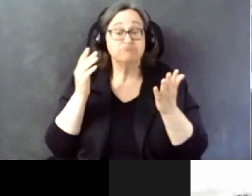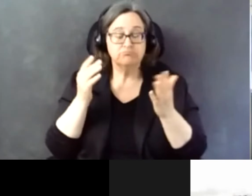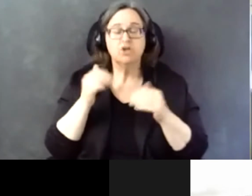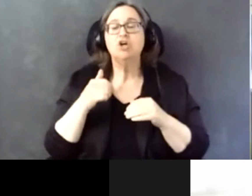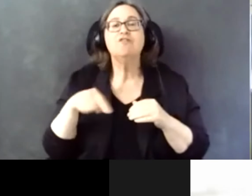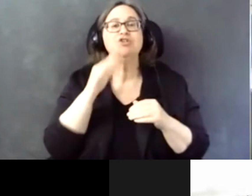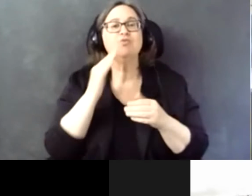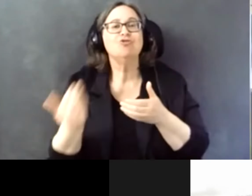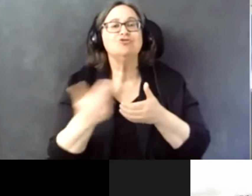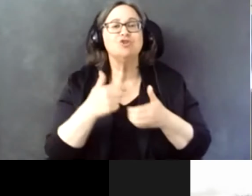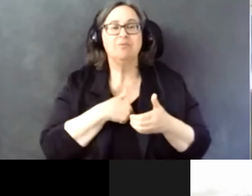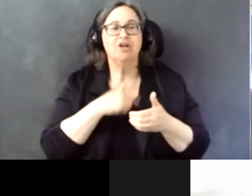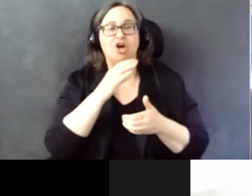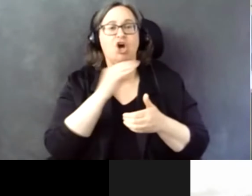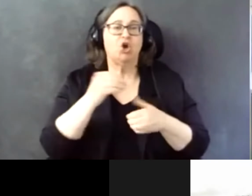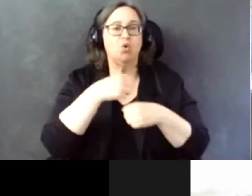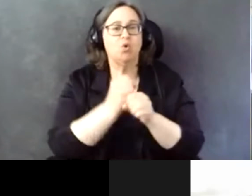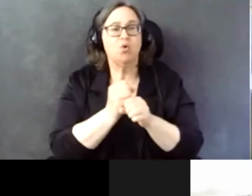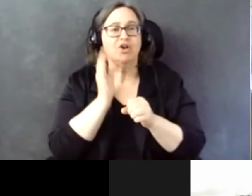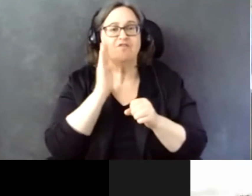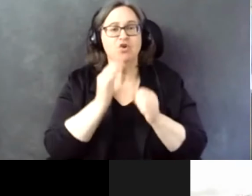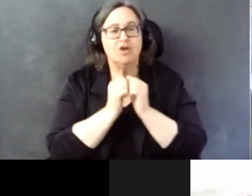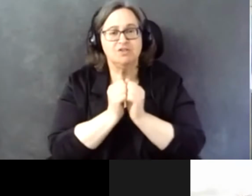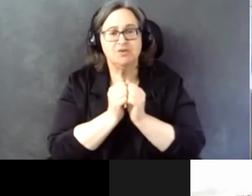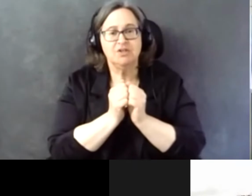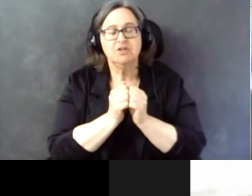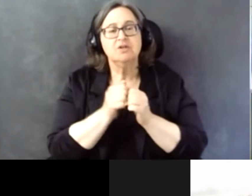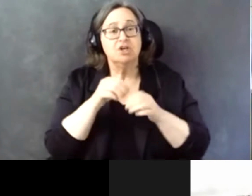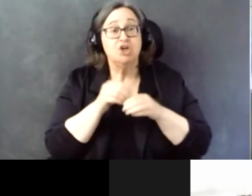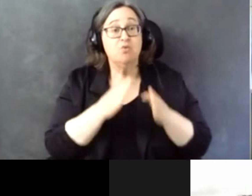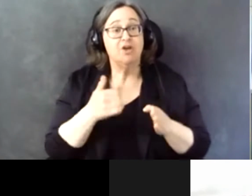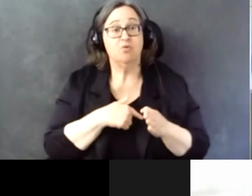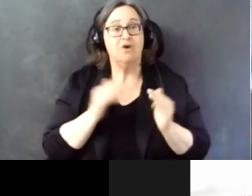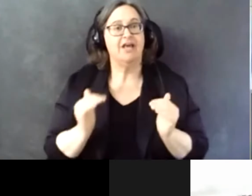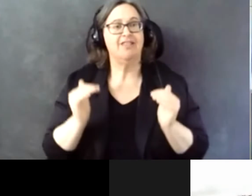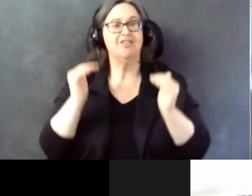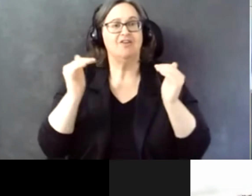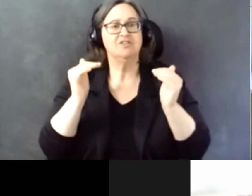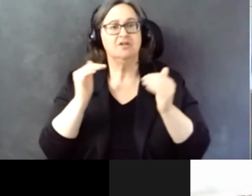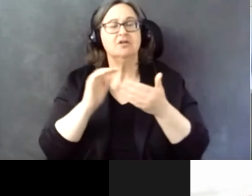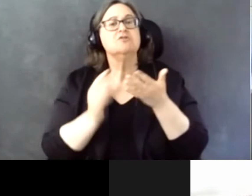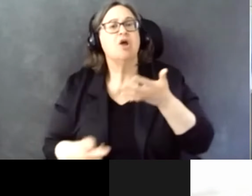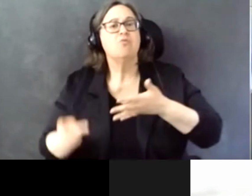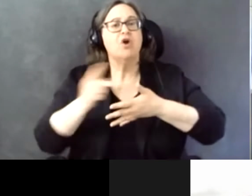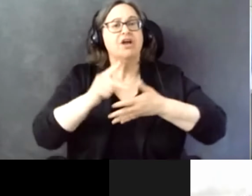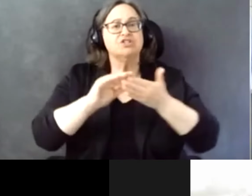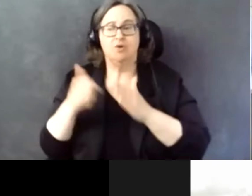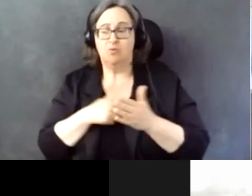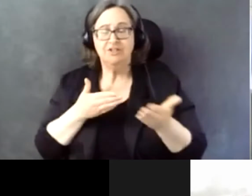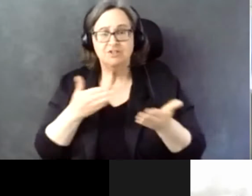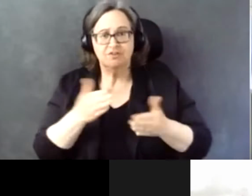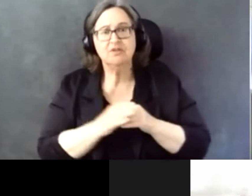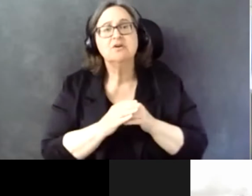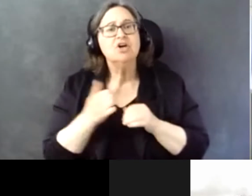with me and co-create the future together in such a way that we are elevating and prioritizing the communities that we serve